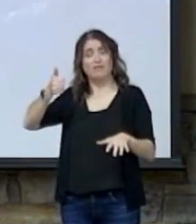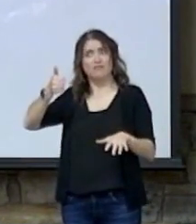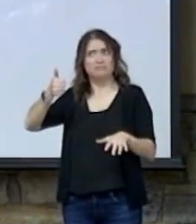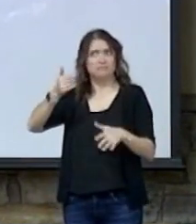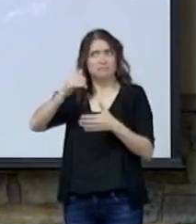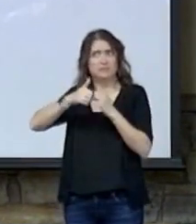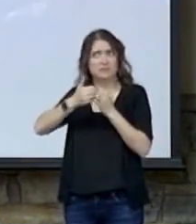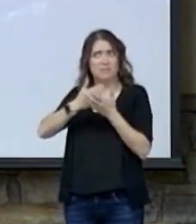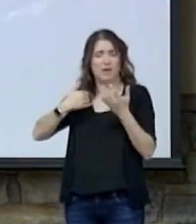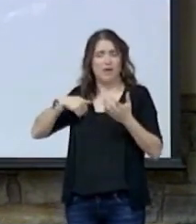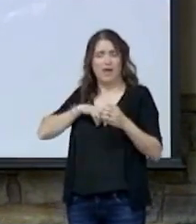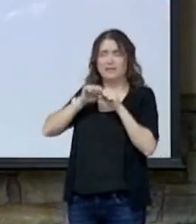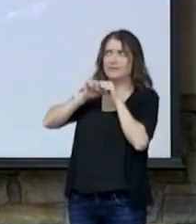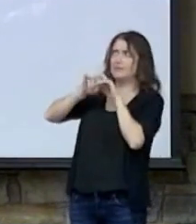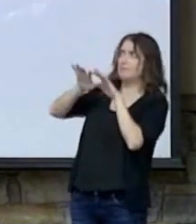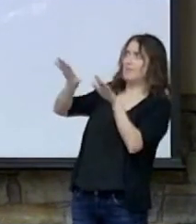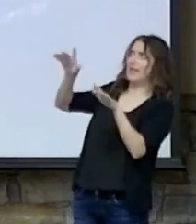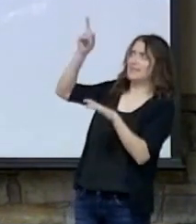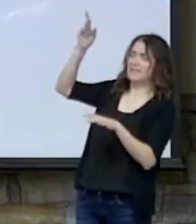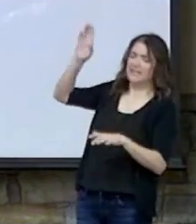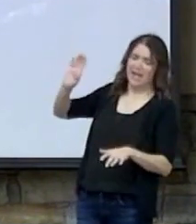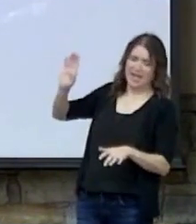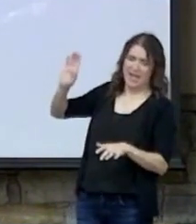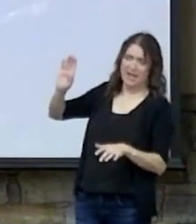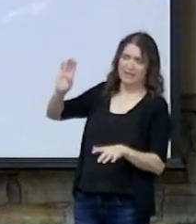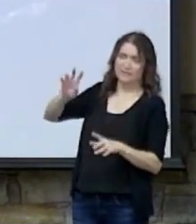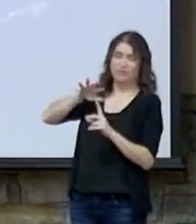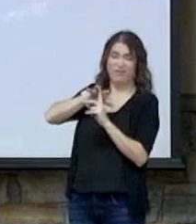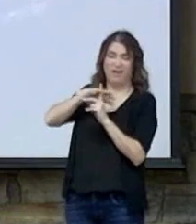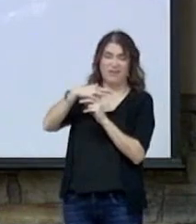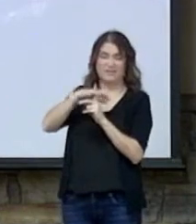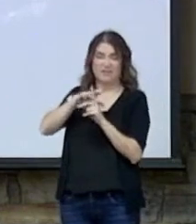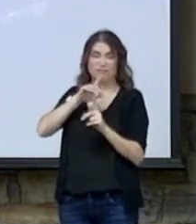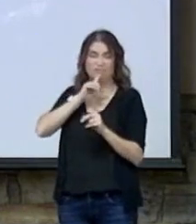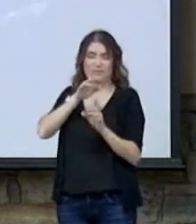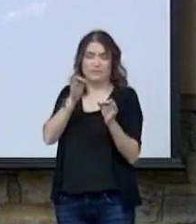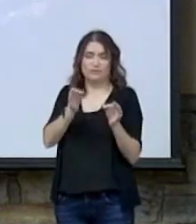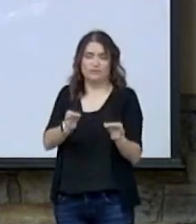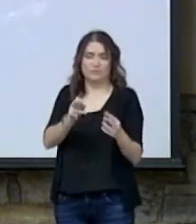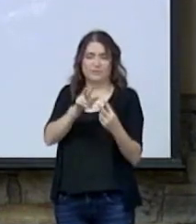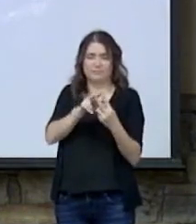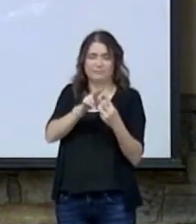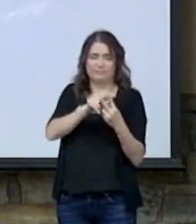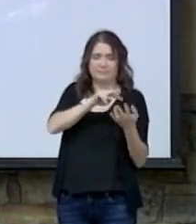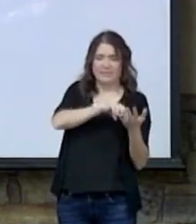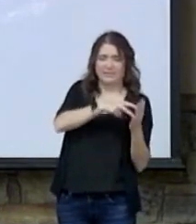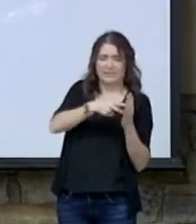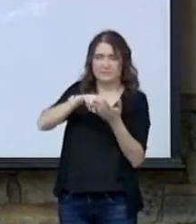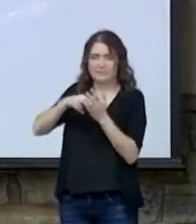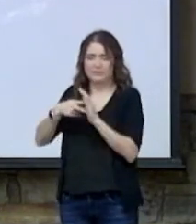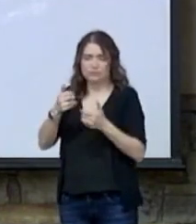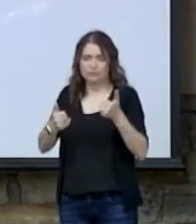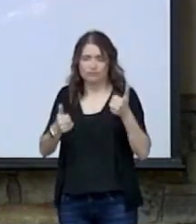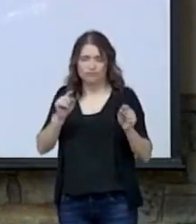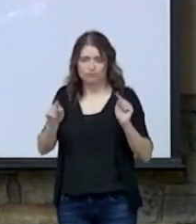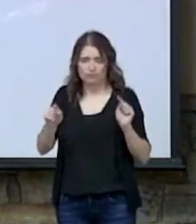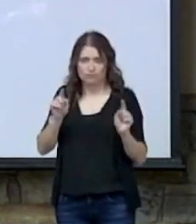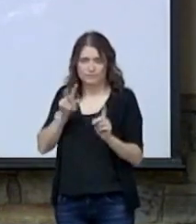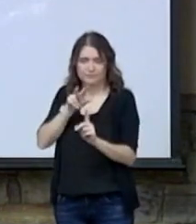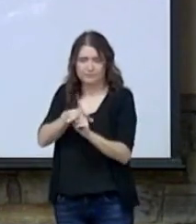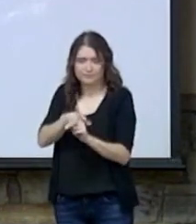blessing God. And context really determines which of the two meanings applies. And in this